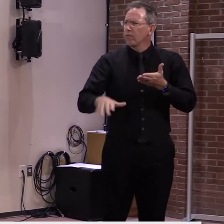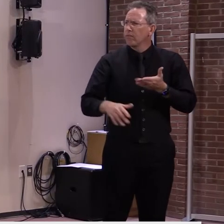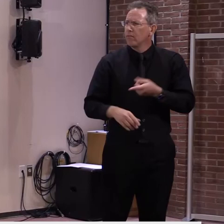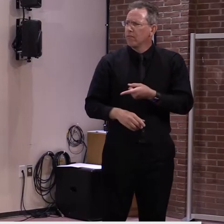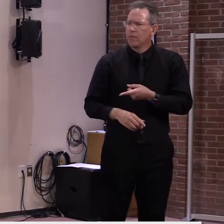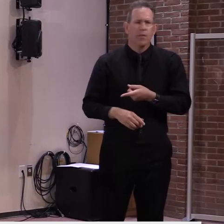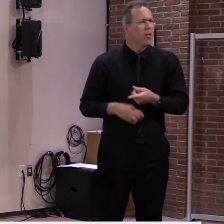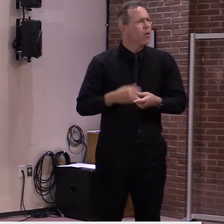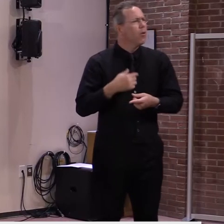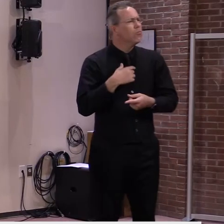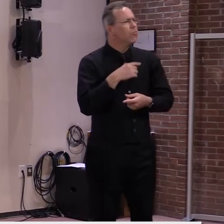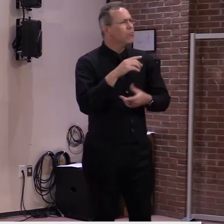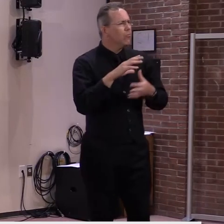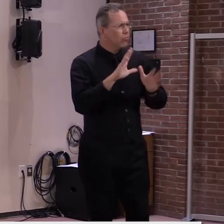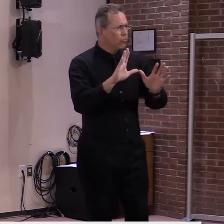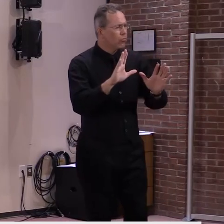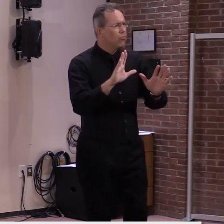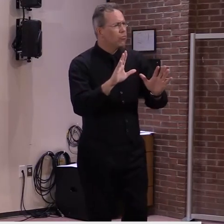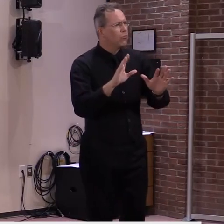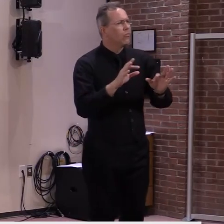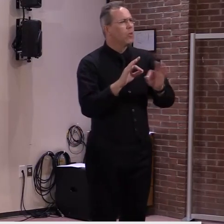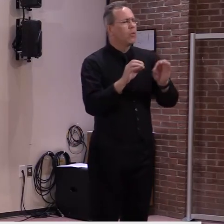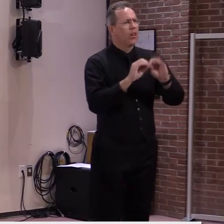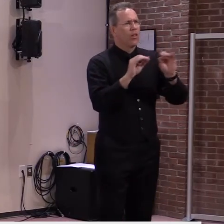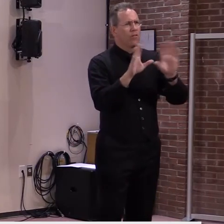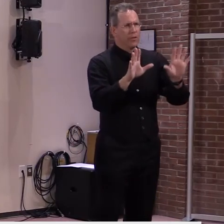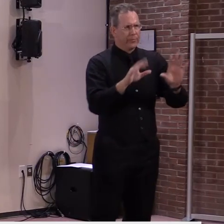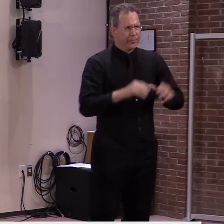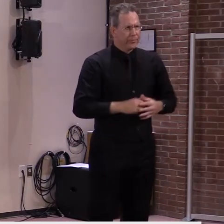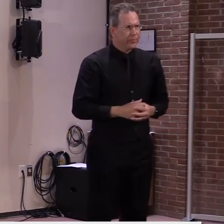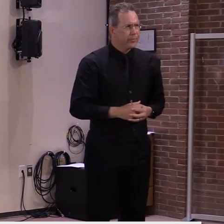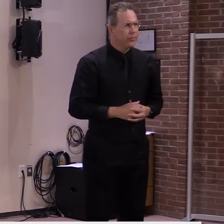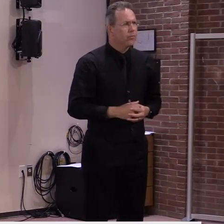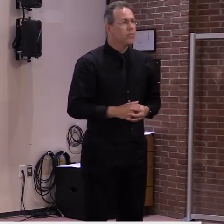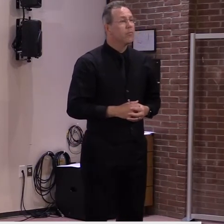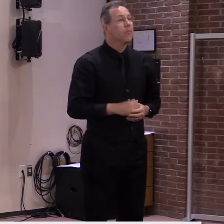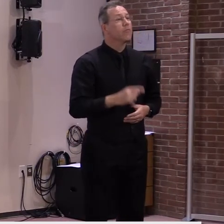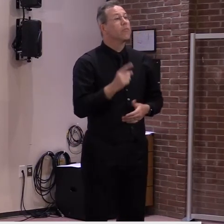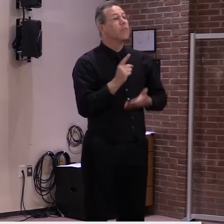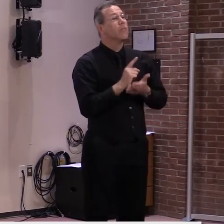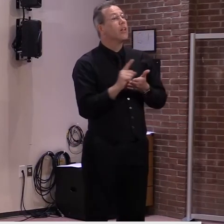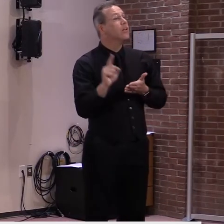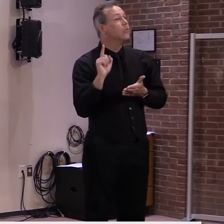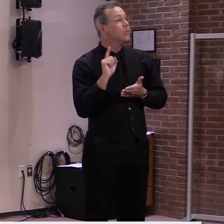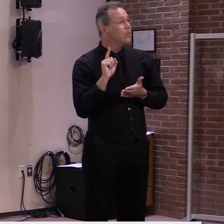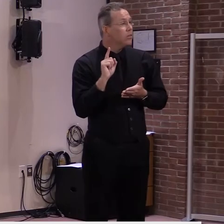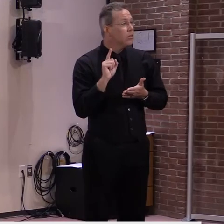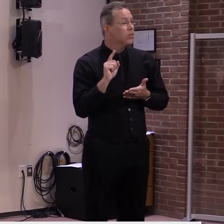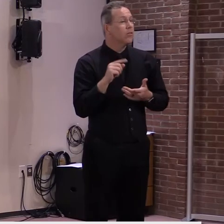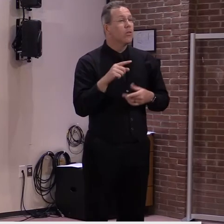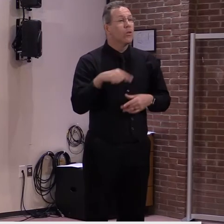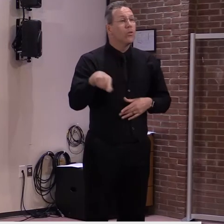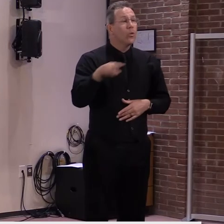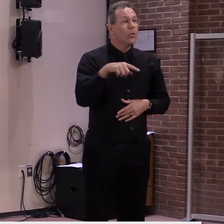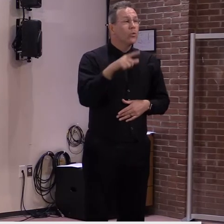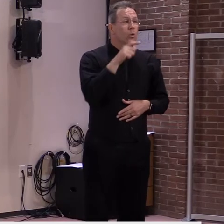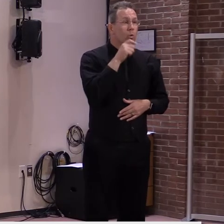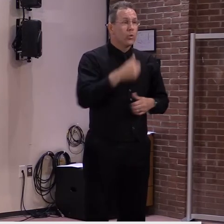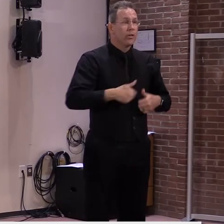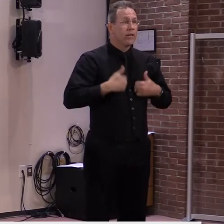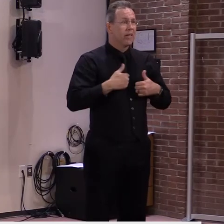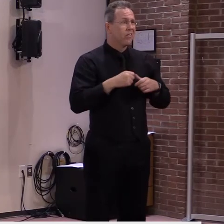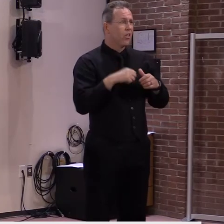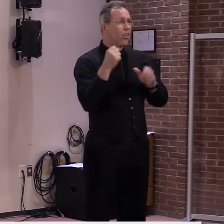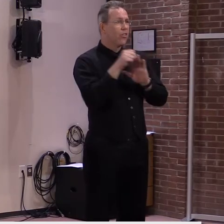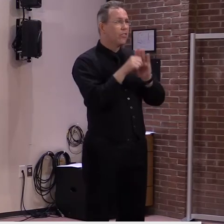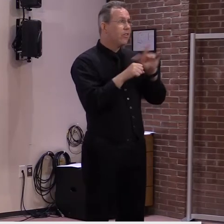use of people being able to be vaccinated. We had people that could be vaccinated that